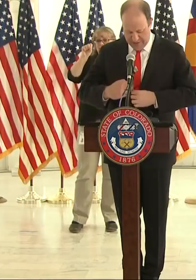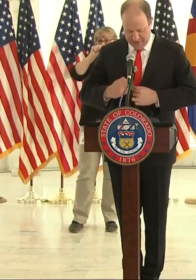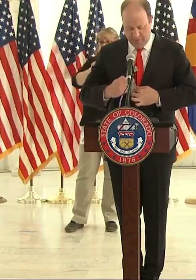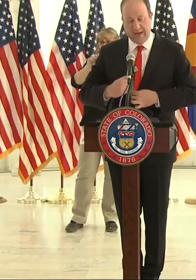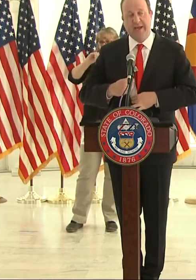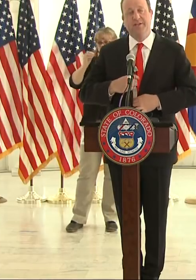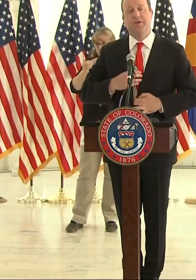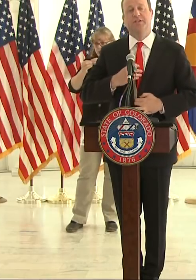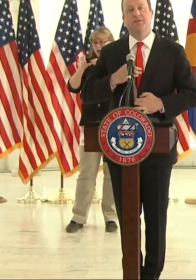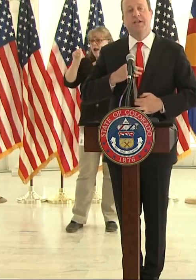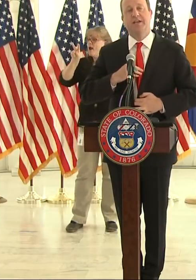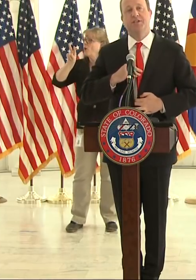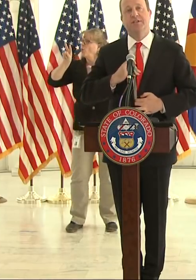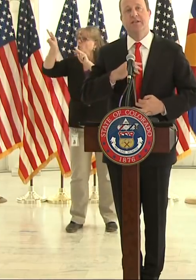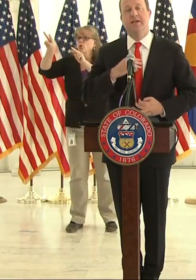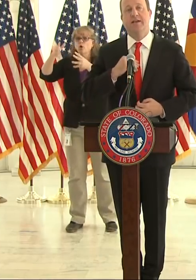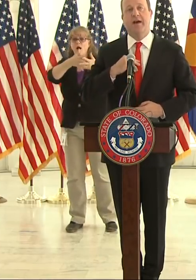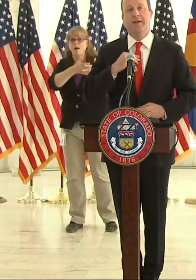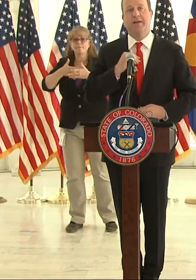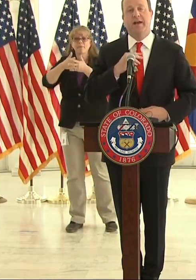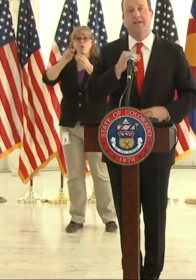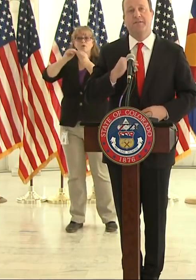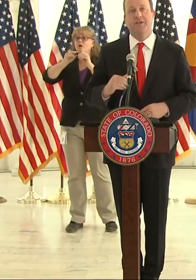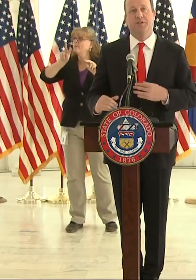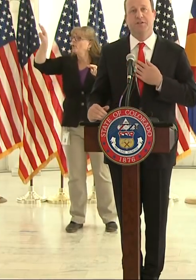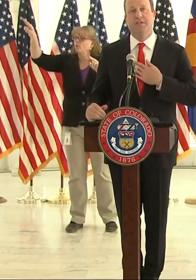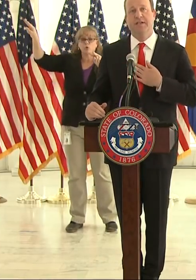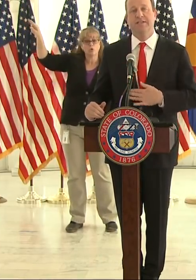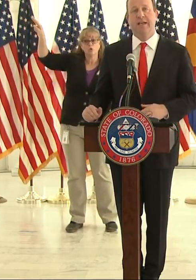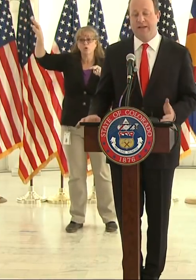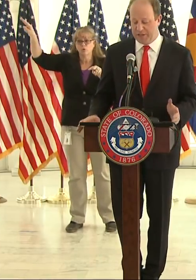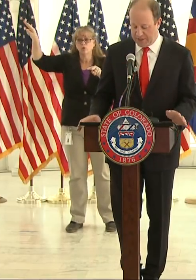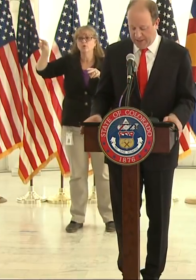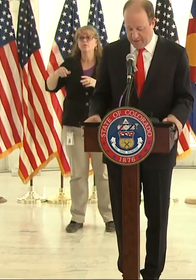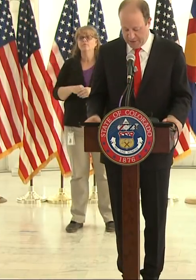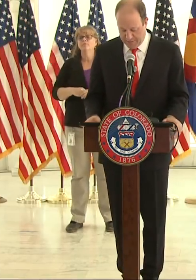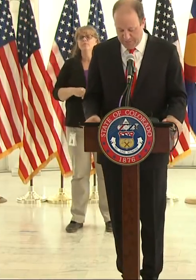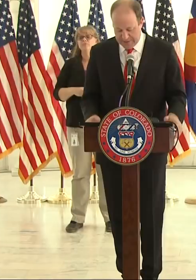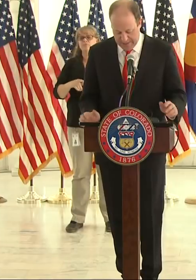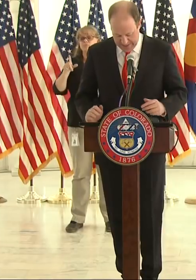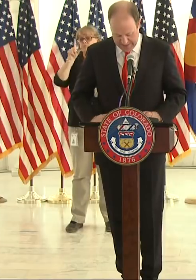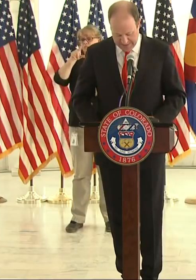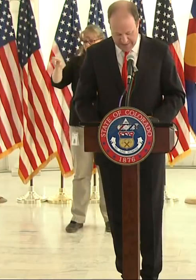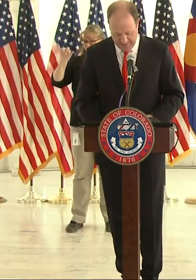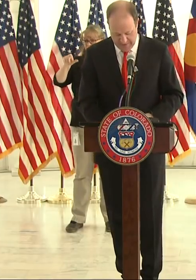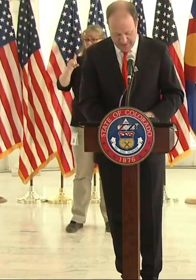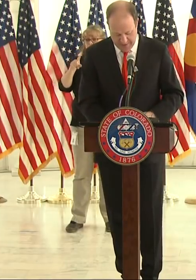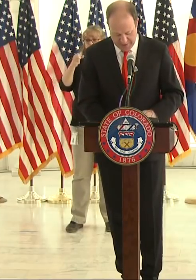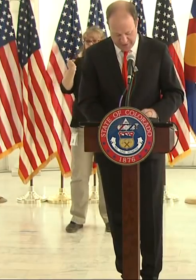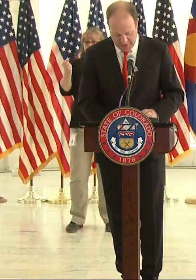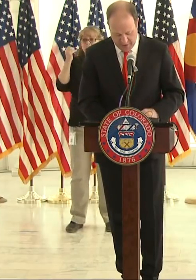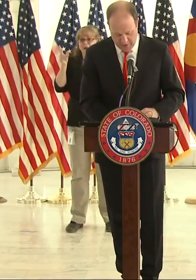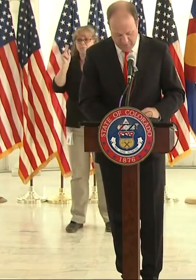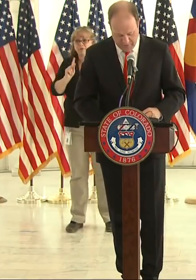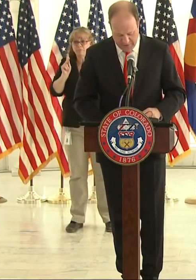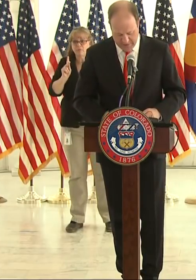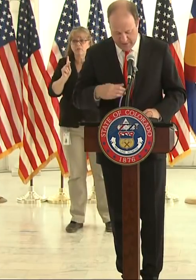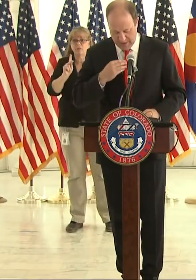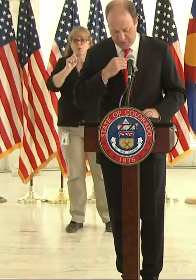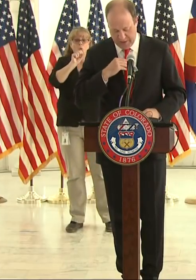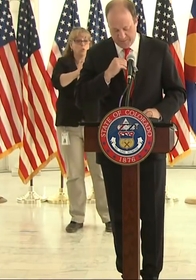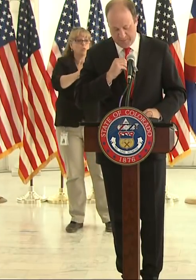others, so many industry associations, county elected officials, state legislators, scientists and epidemiologists all